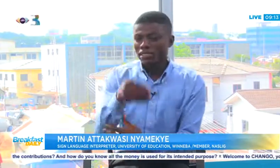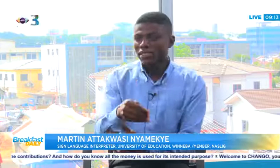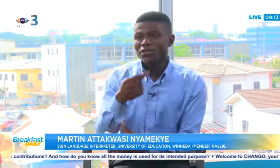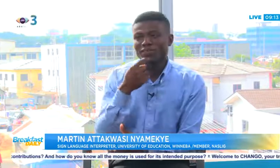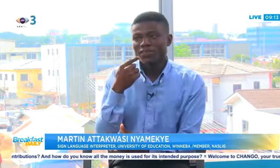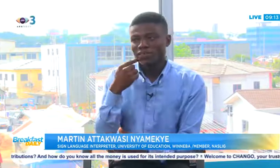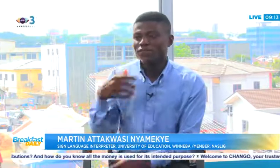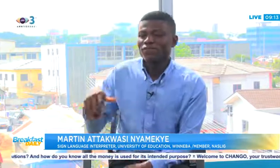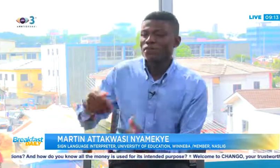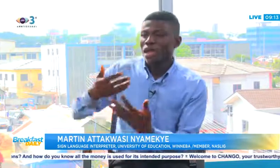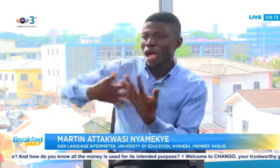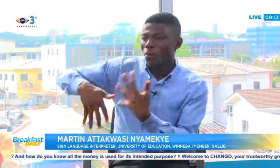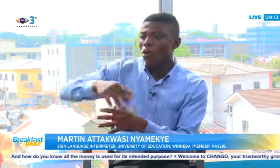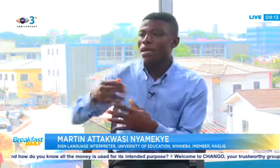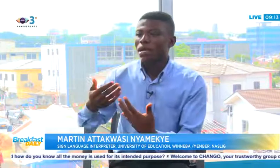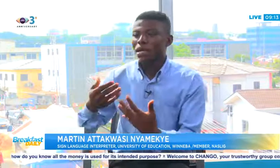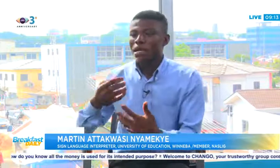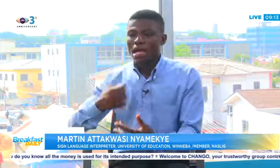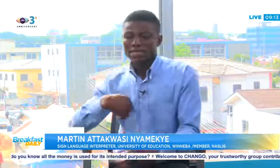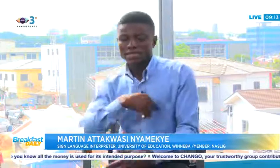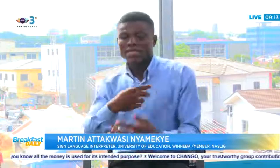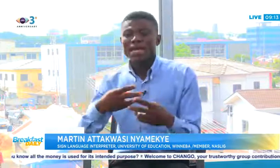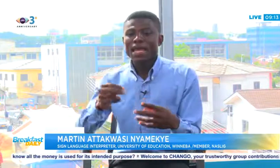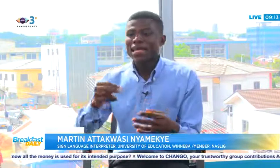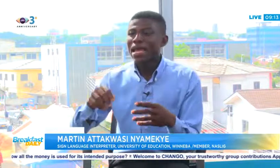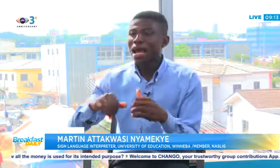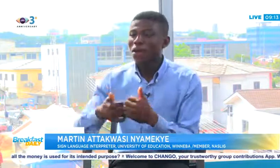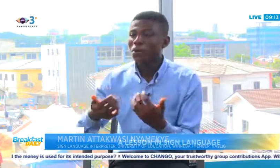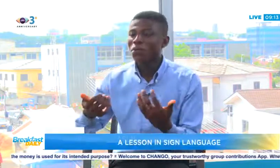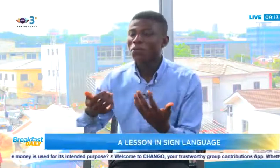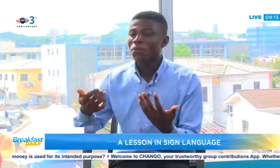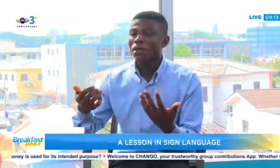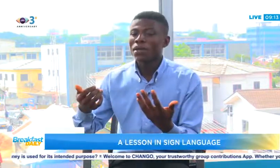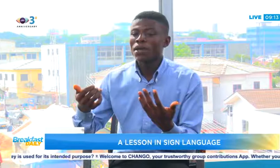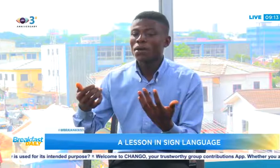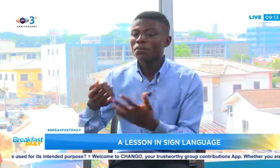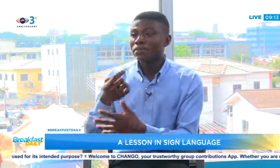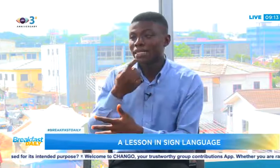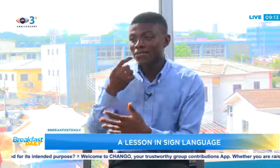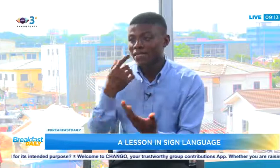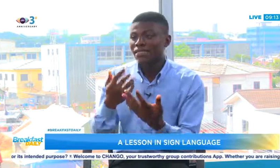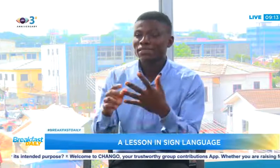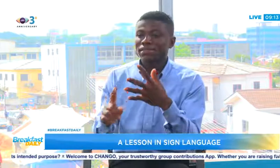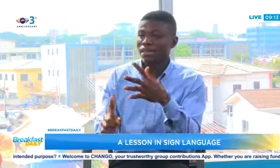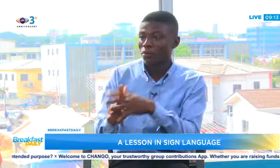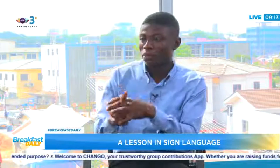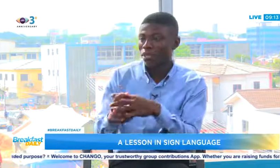20% of deaf among us. And how the deafness appear